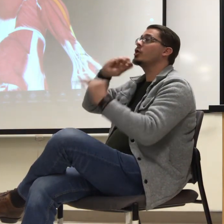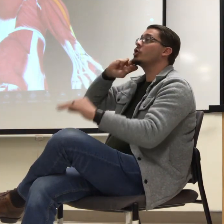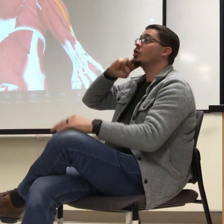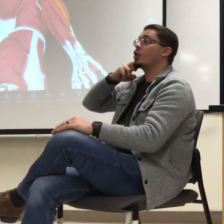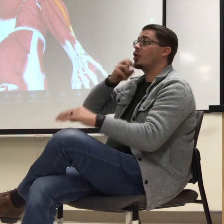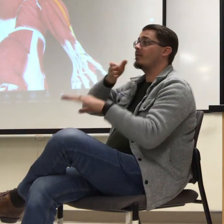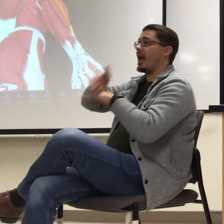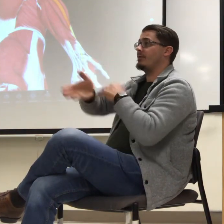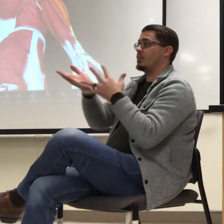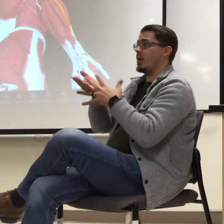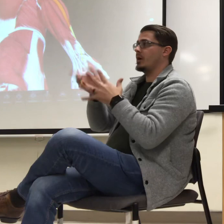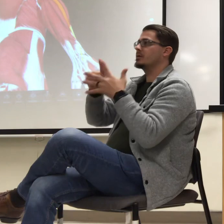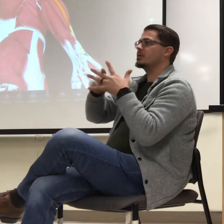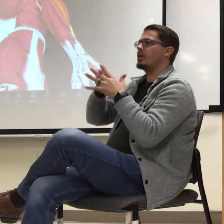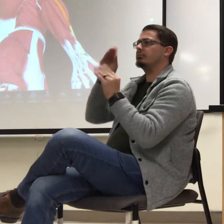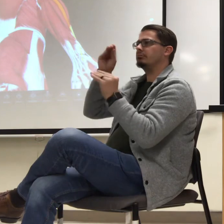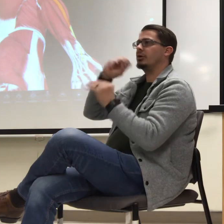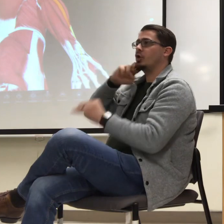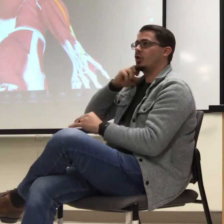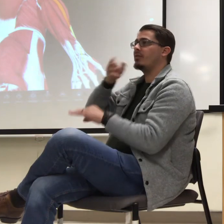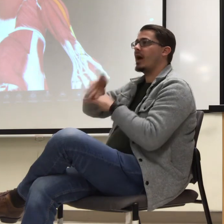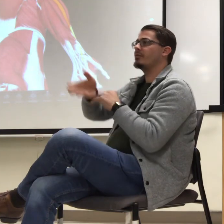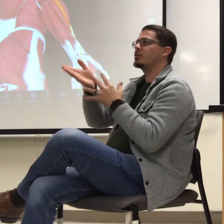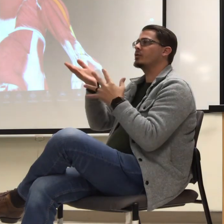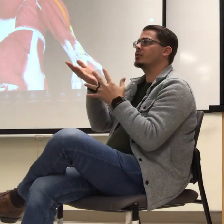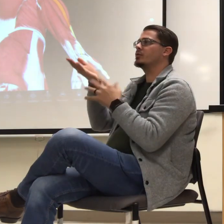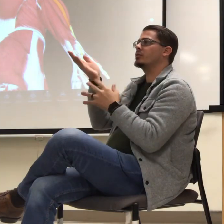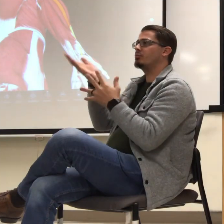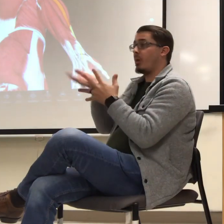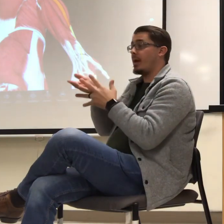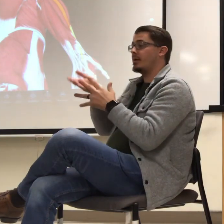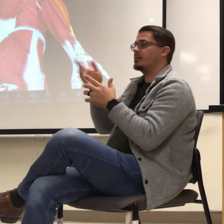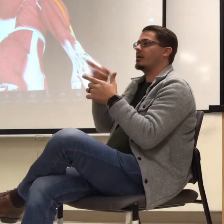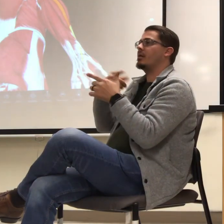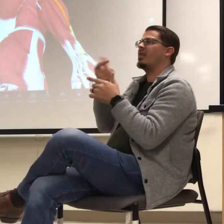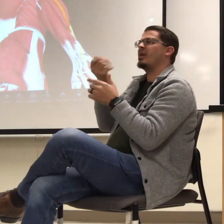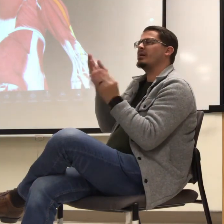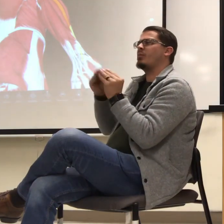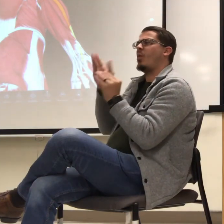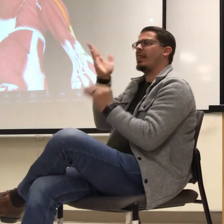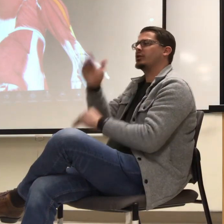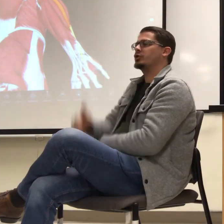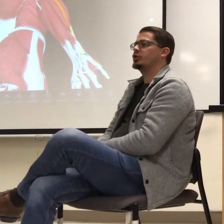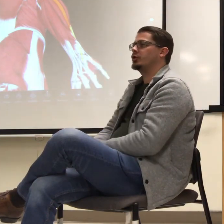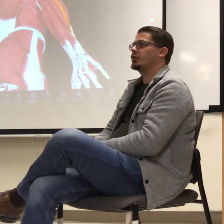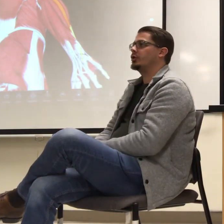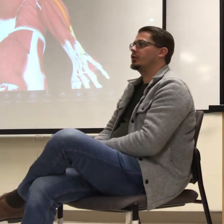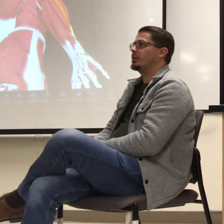nerves of the brachial plexus. So a little more lecture when you come back from break.